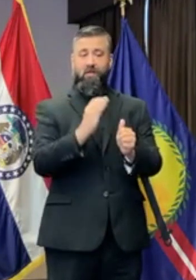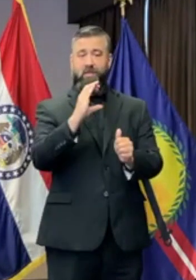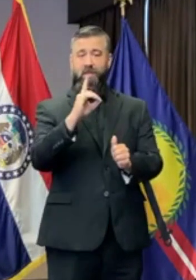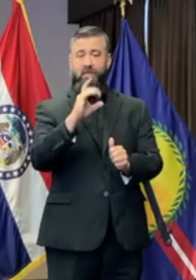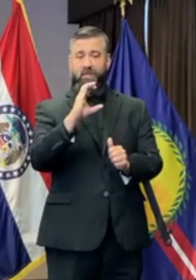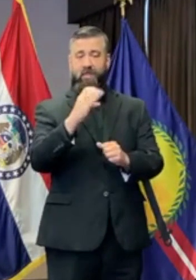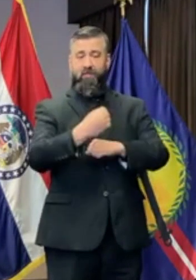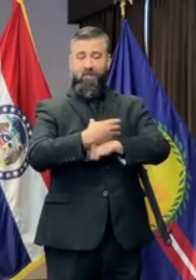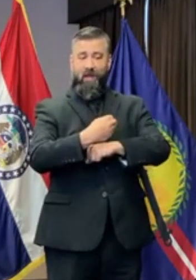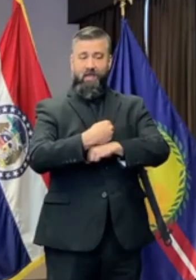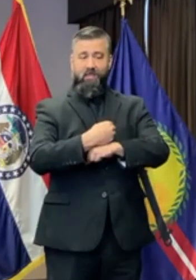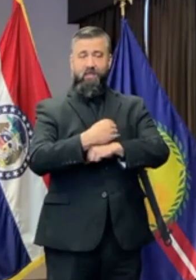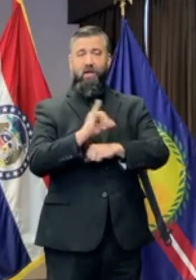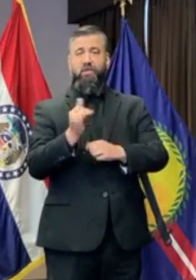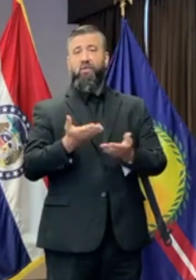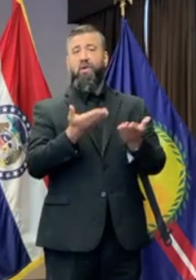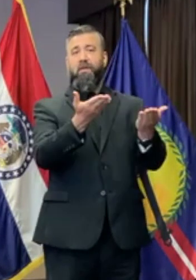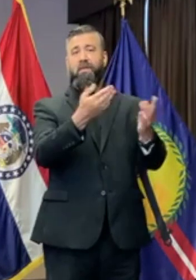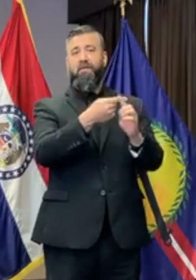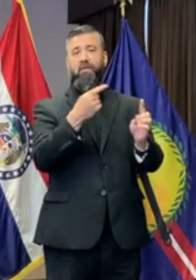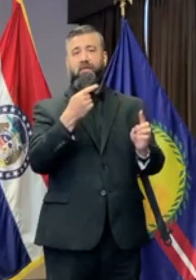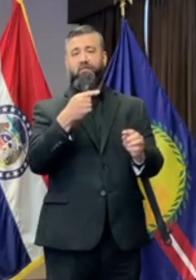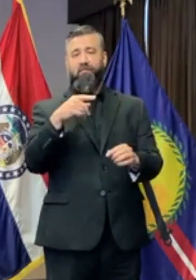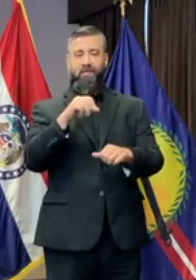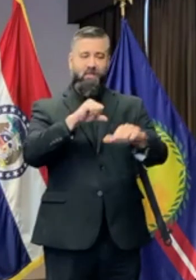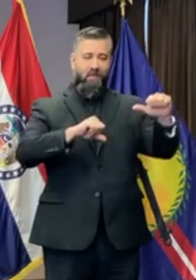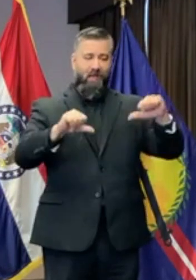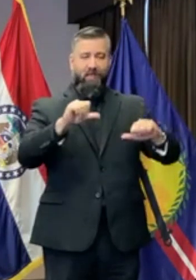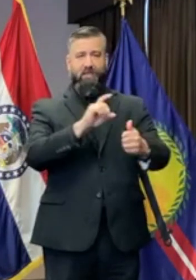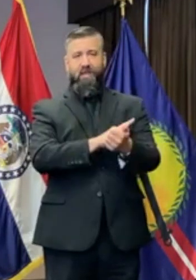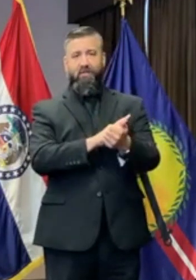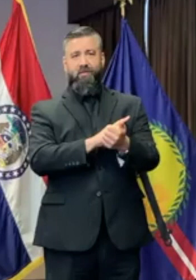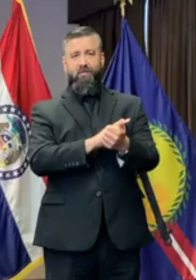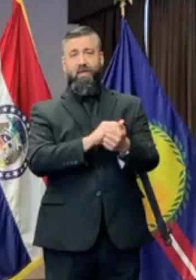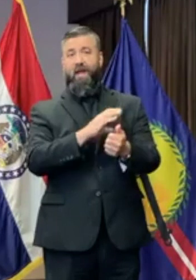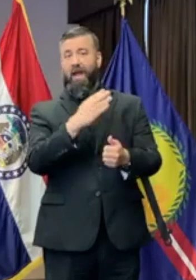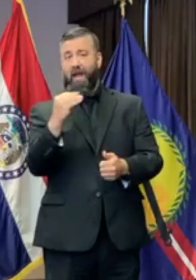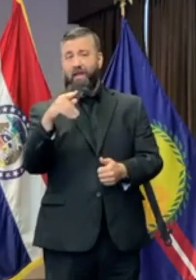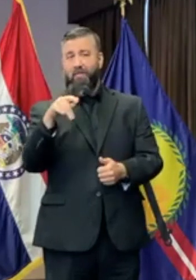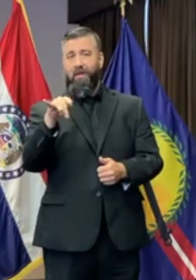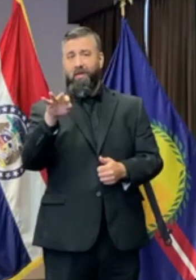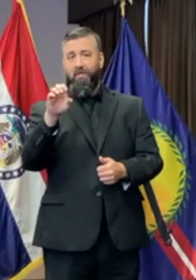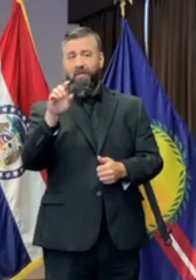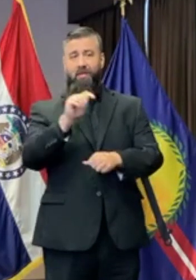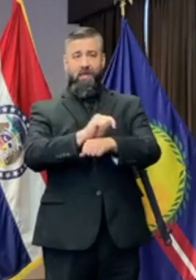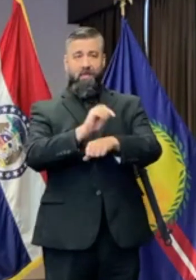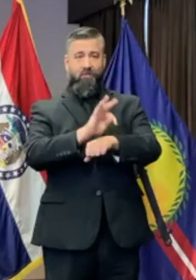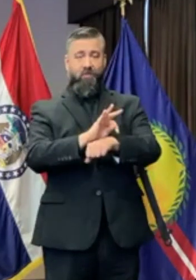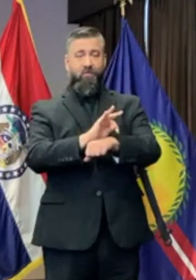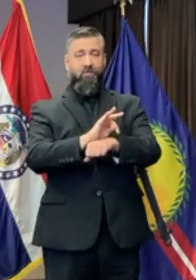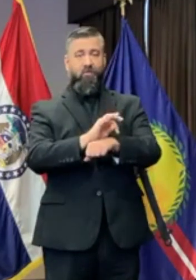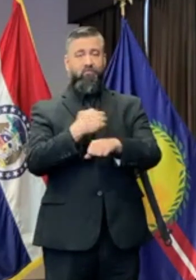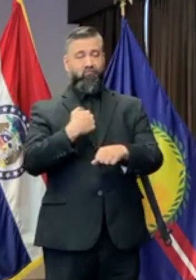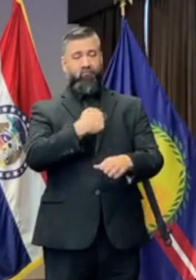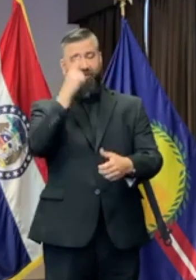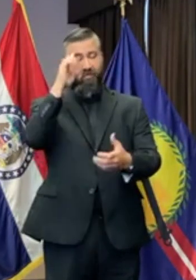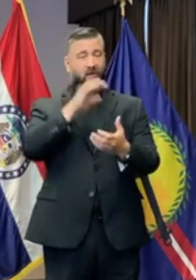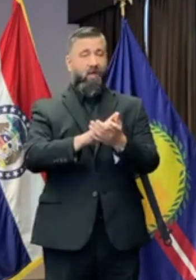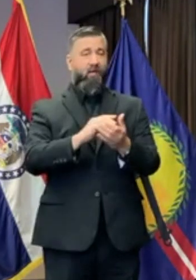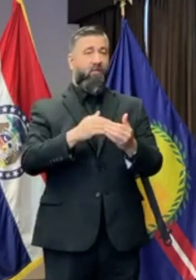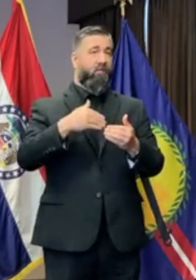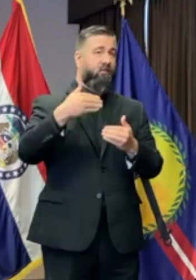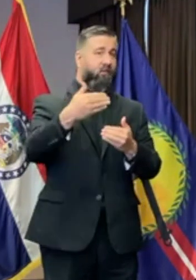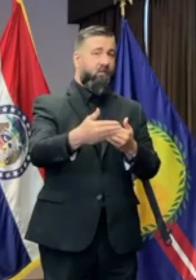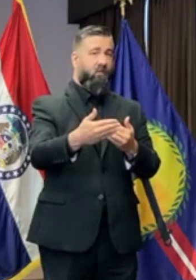guidance, following recommendations from our health experts and our Pandemic Task Force, we believe that that next step